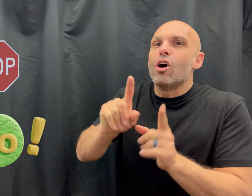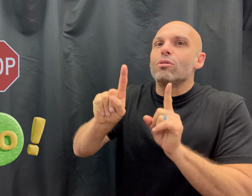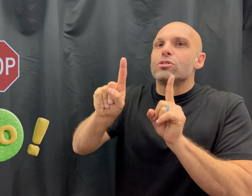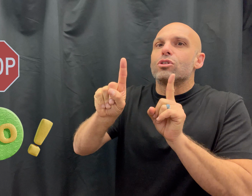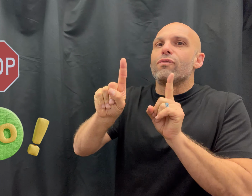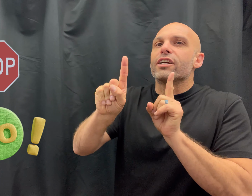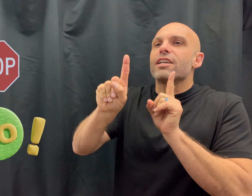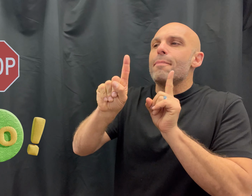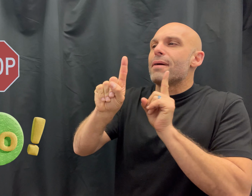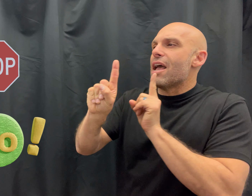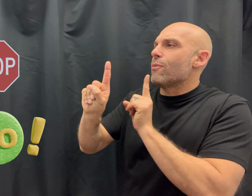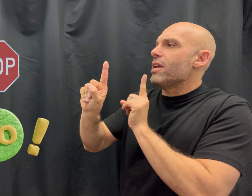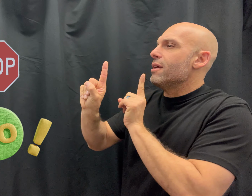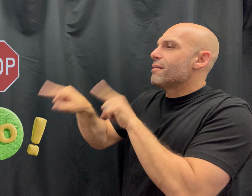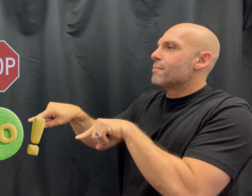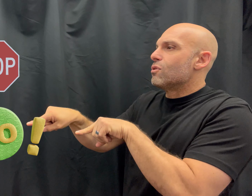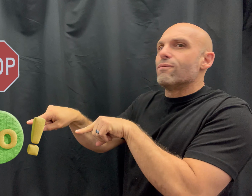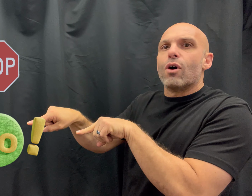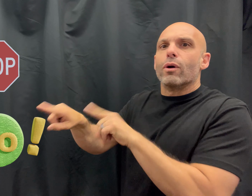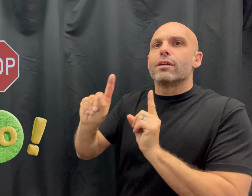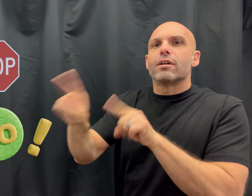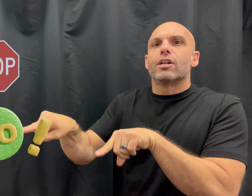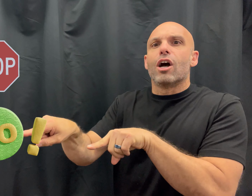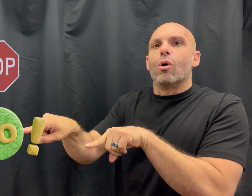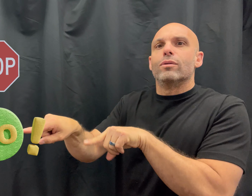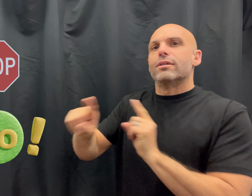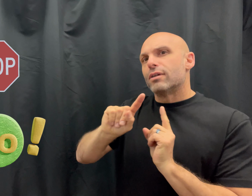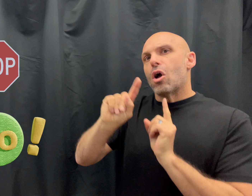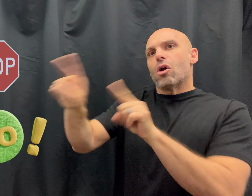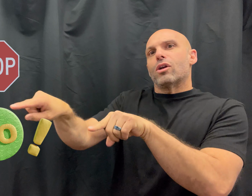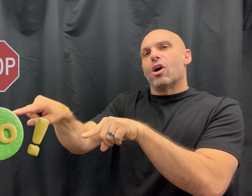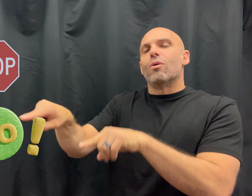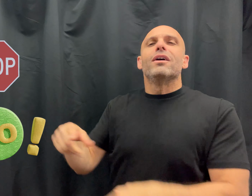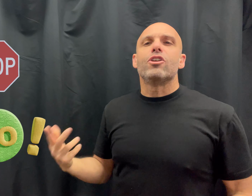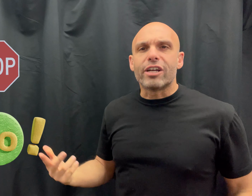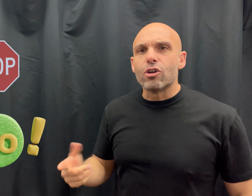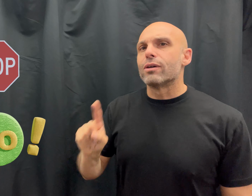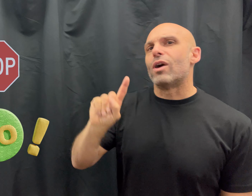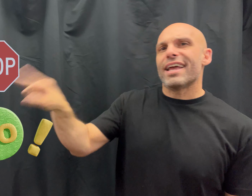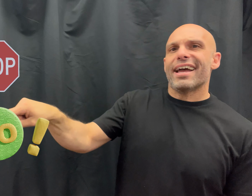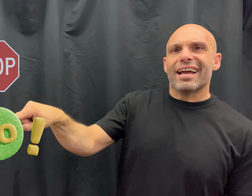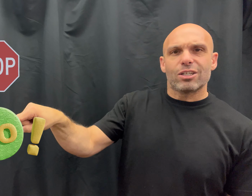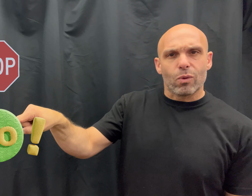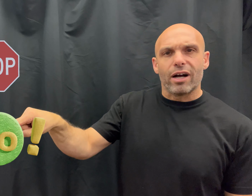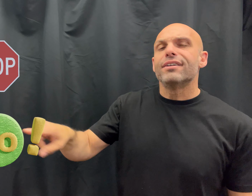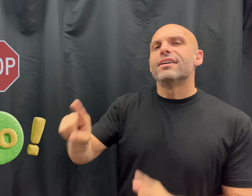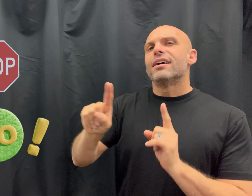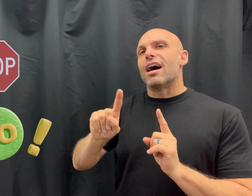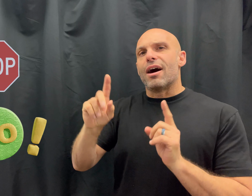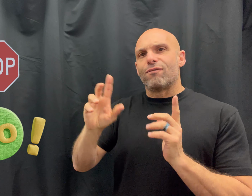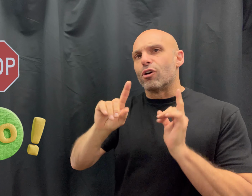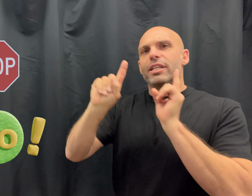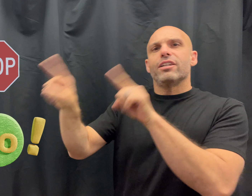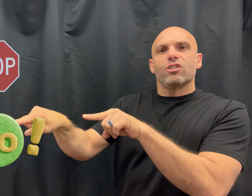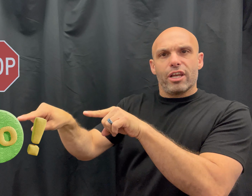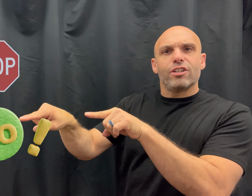Go, 2 fingers up, and we move them forward. Go, go. You can do it with 1 hand as well. Formally, it's